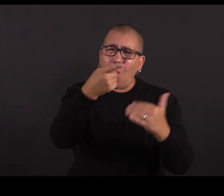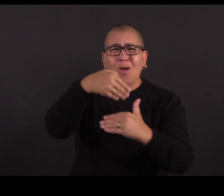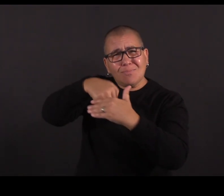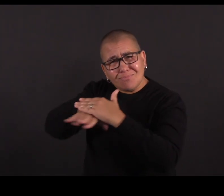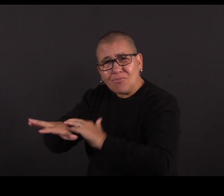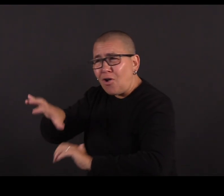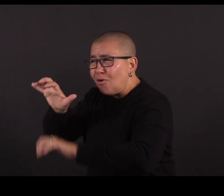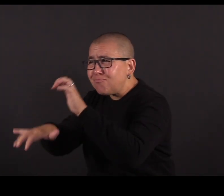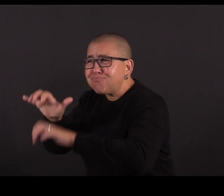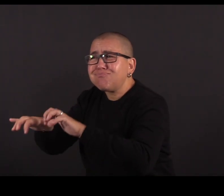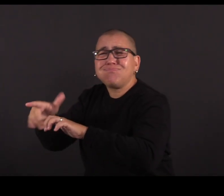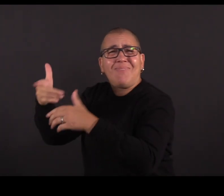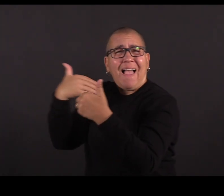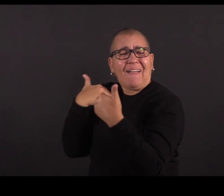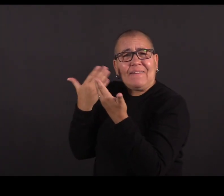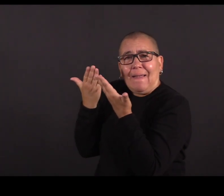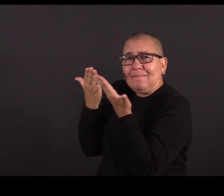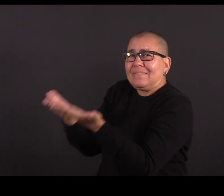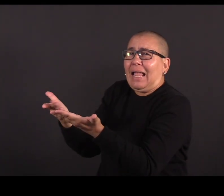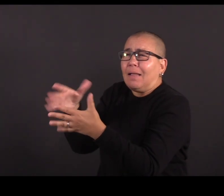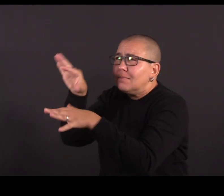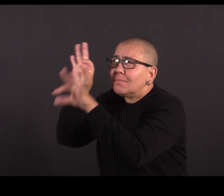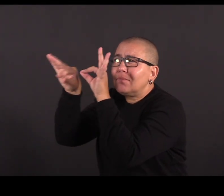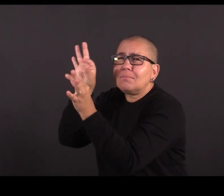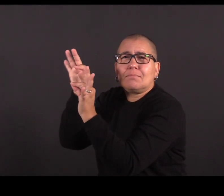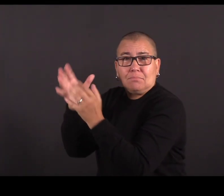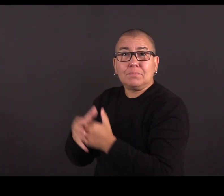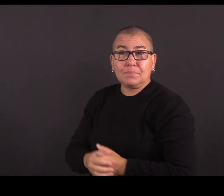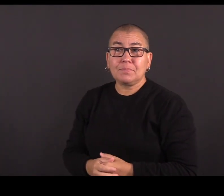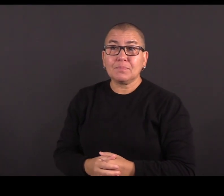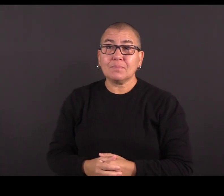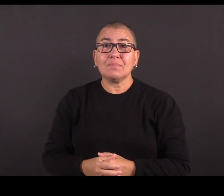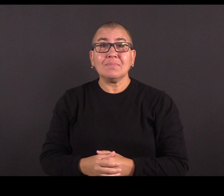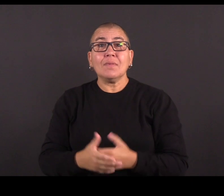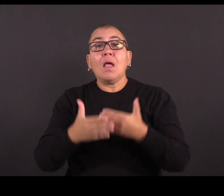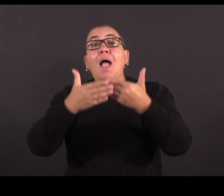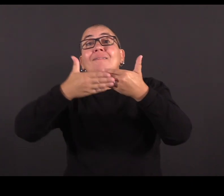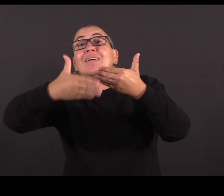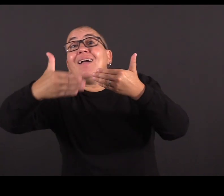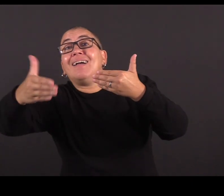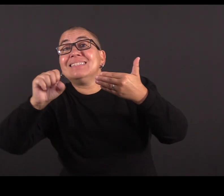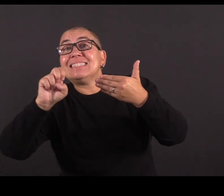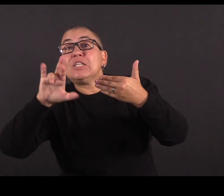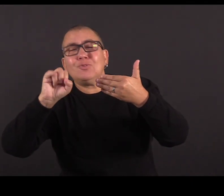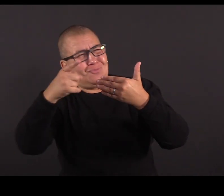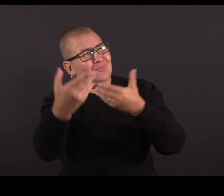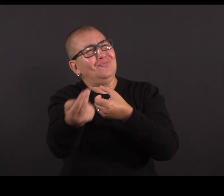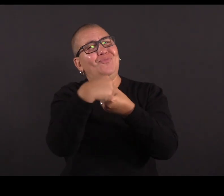session, and we hope you will join us for the remaining sessions of the series.